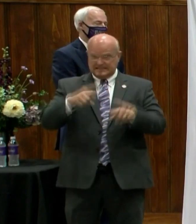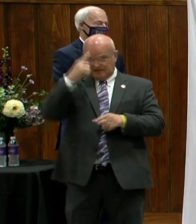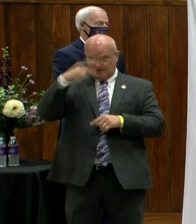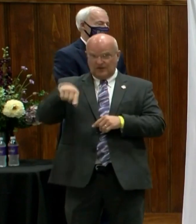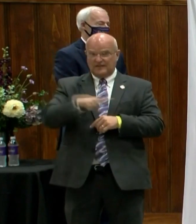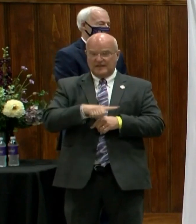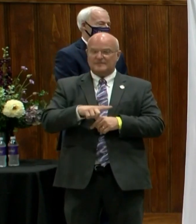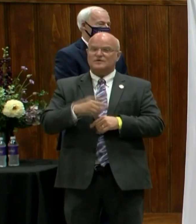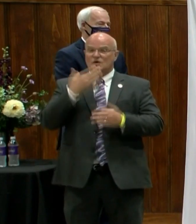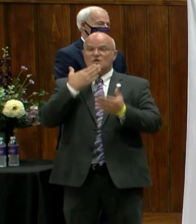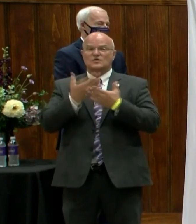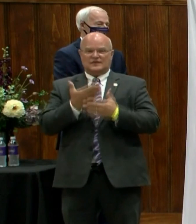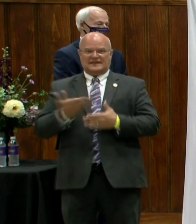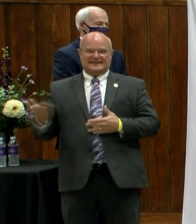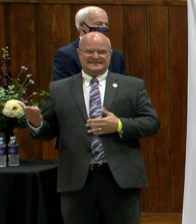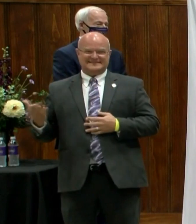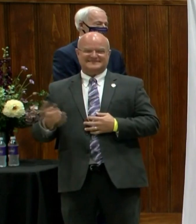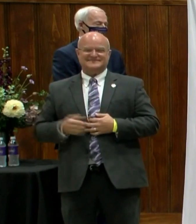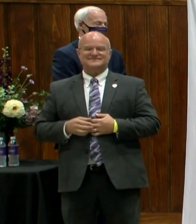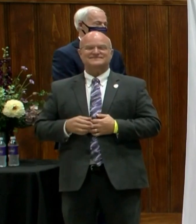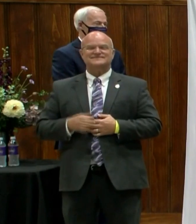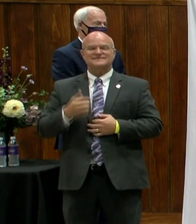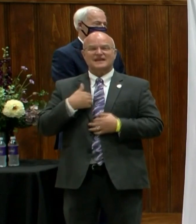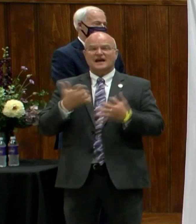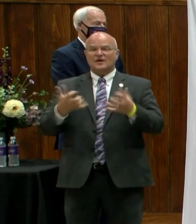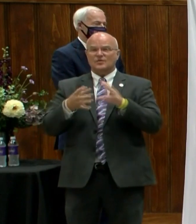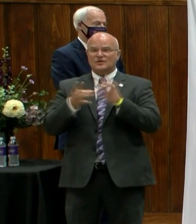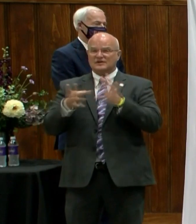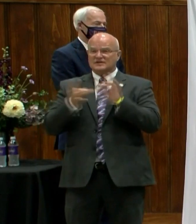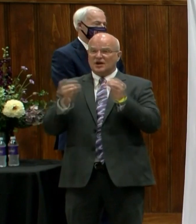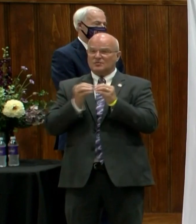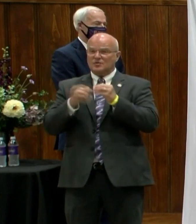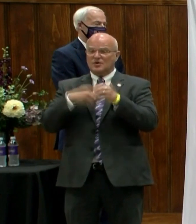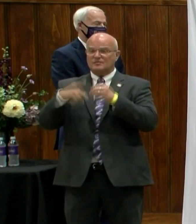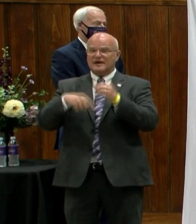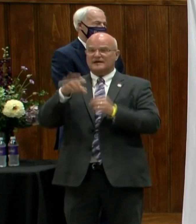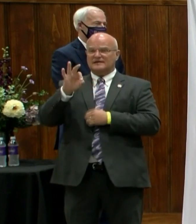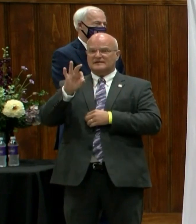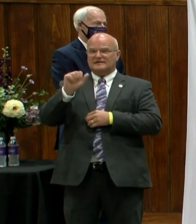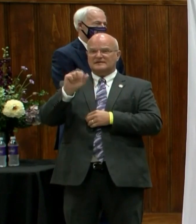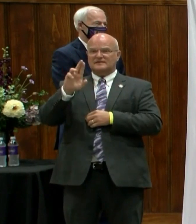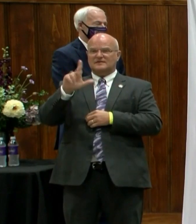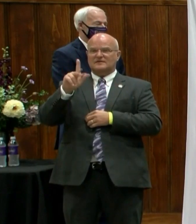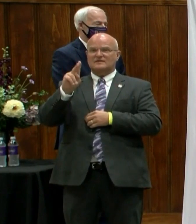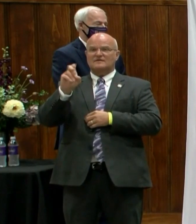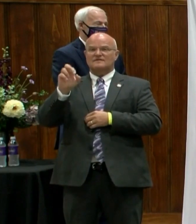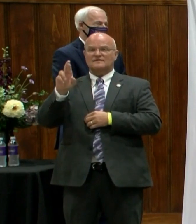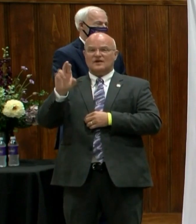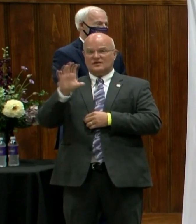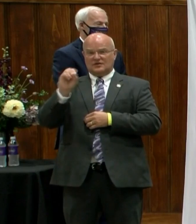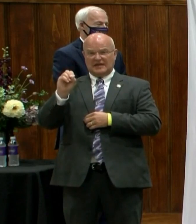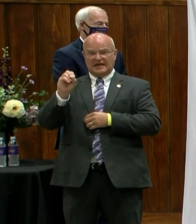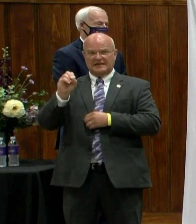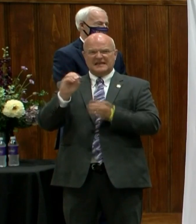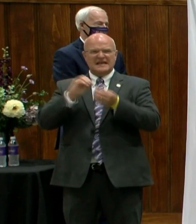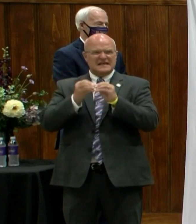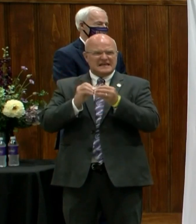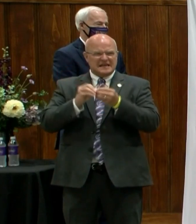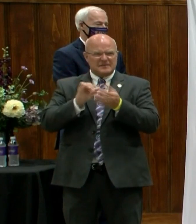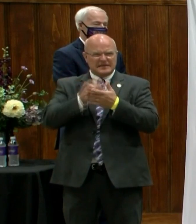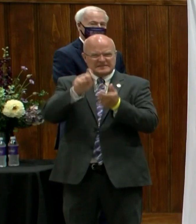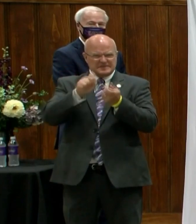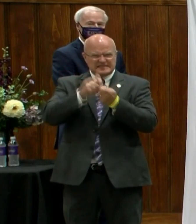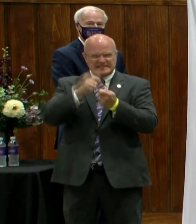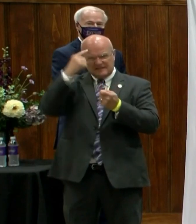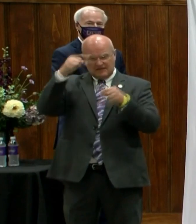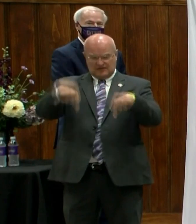are all encouraging signs. I want to talk a little bit about Faulkner County and give some numbers that are